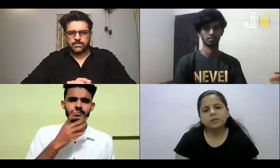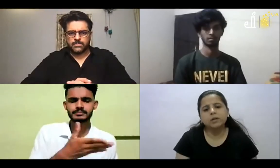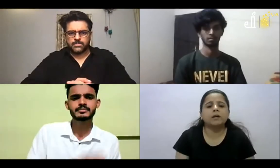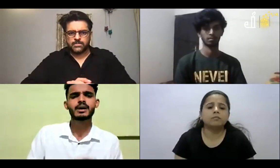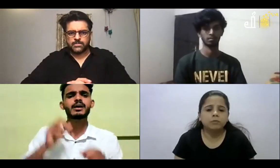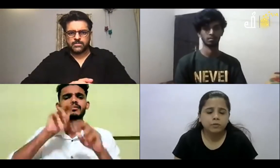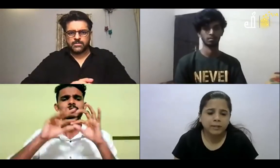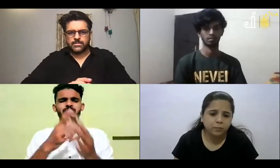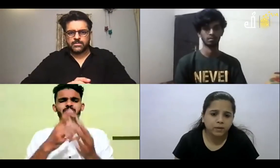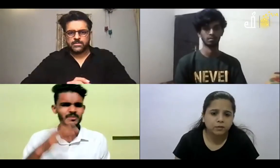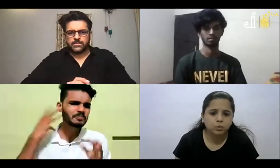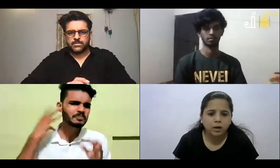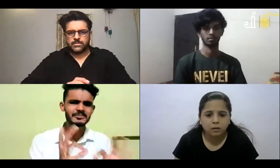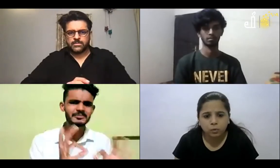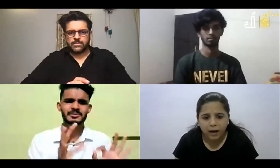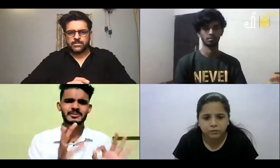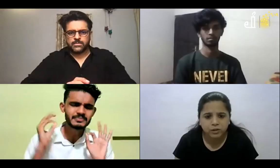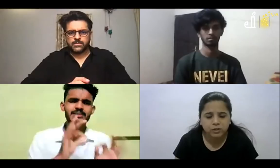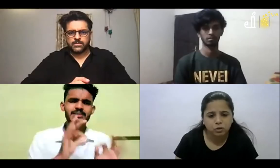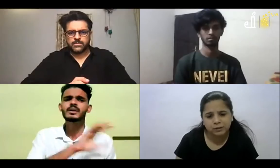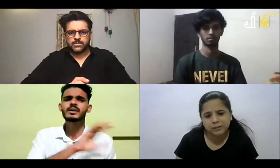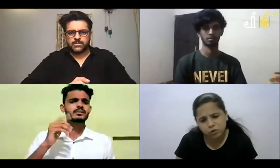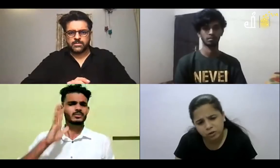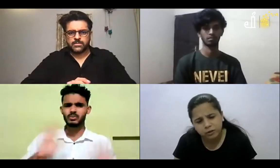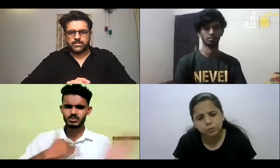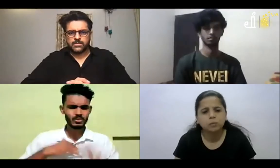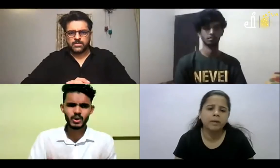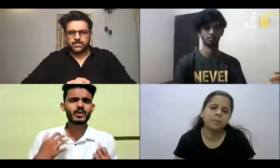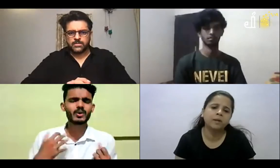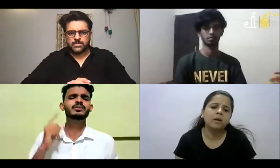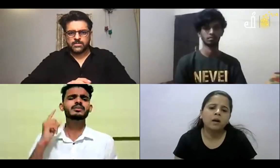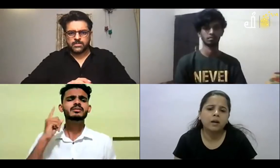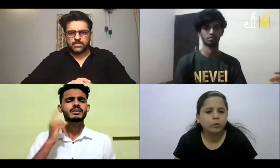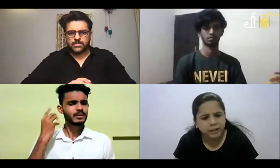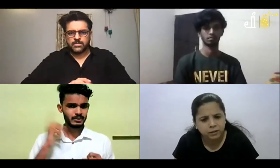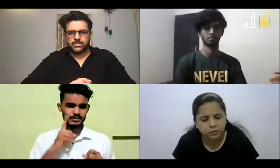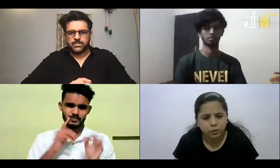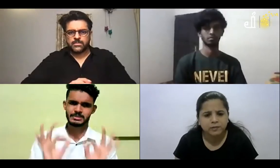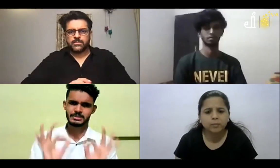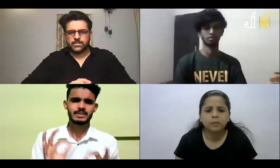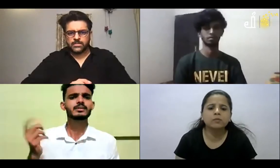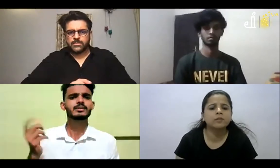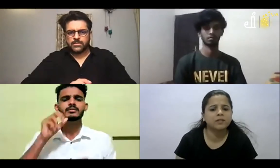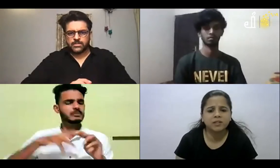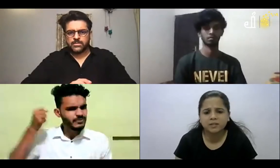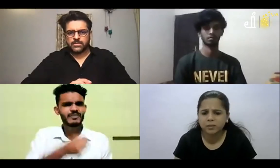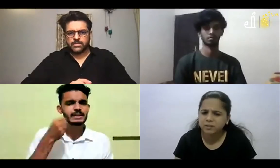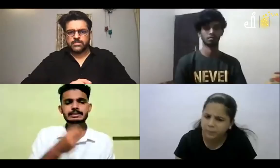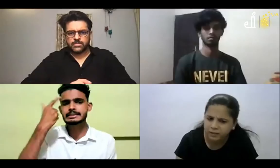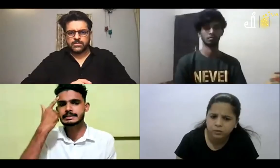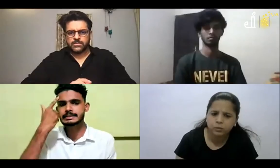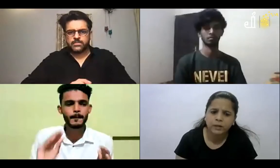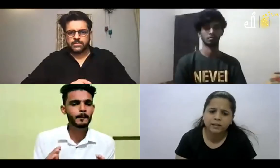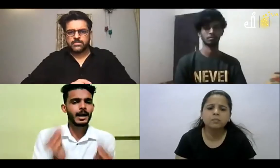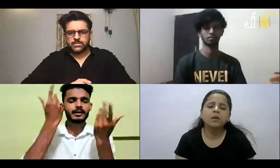So deaf parents who have the children who maybe around 10 years old, some people would suggest them it's